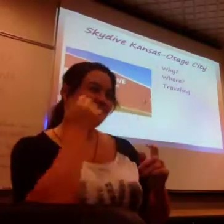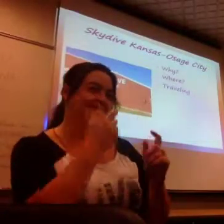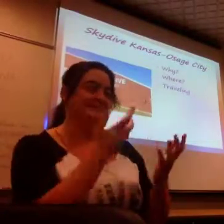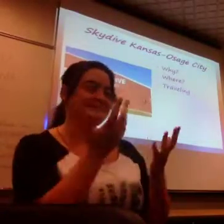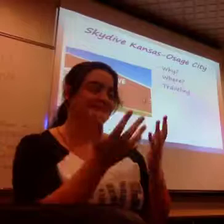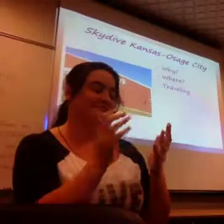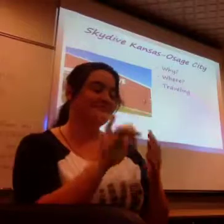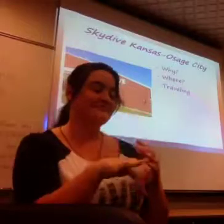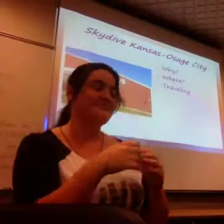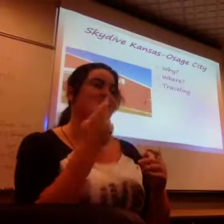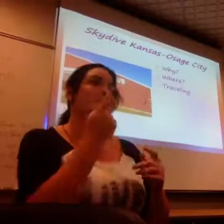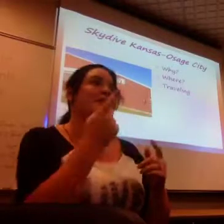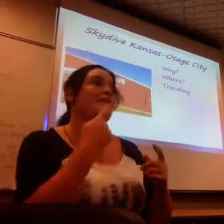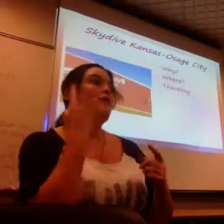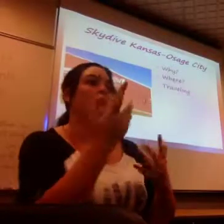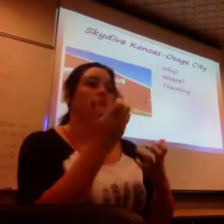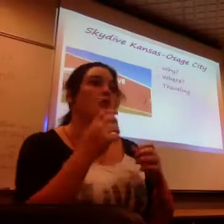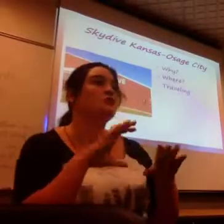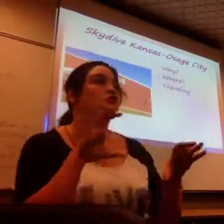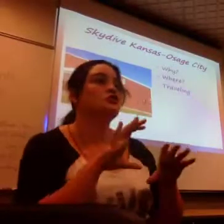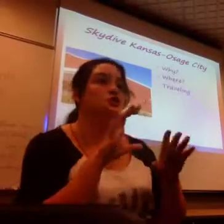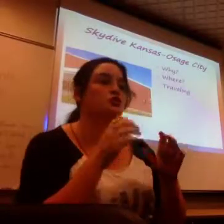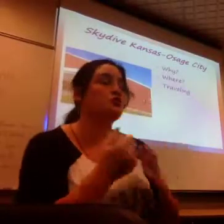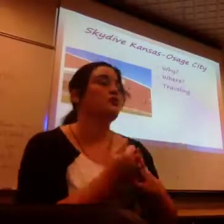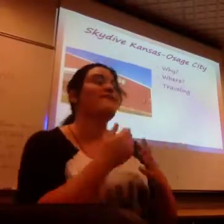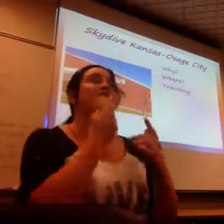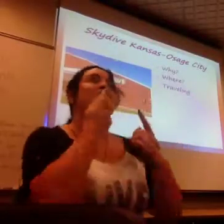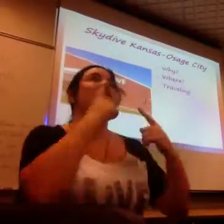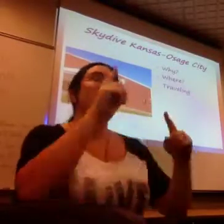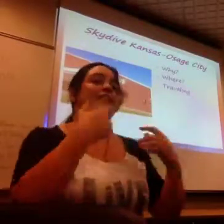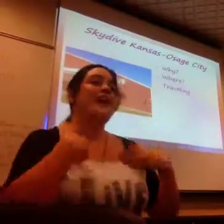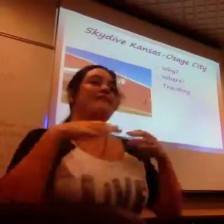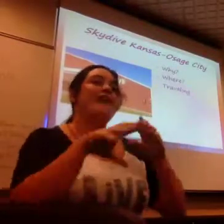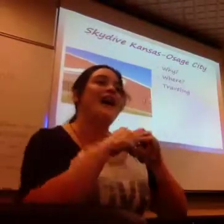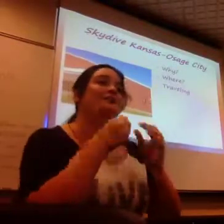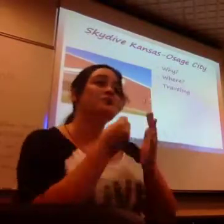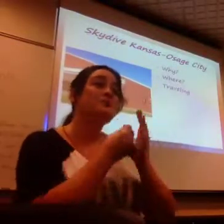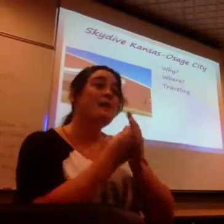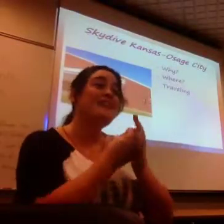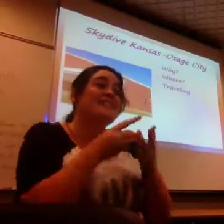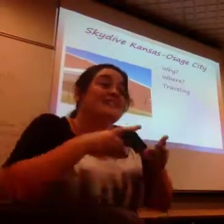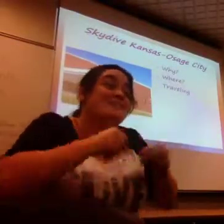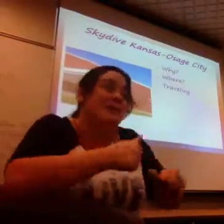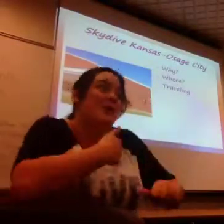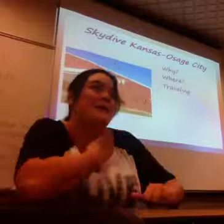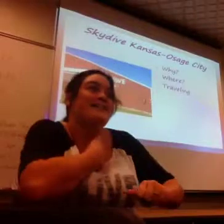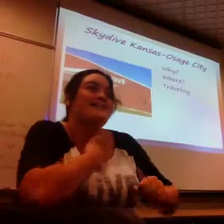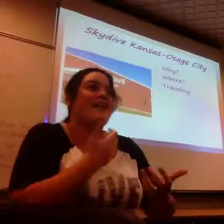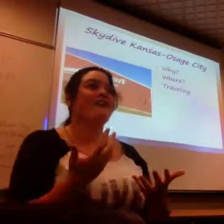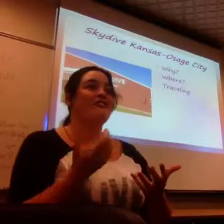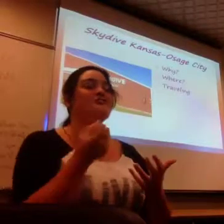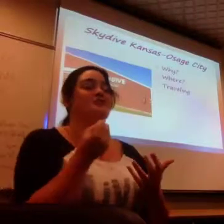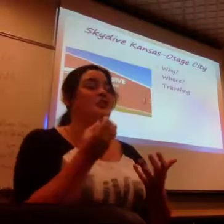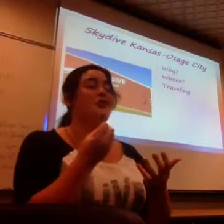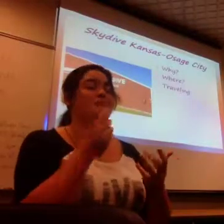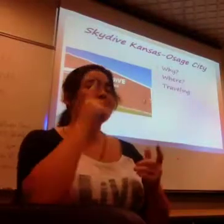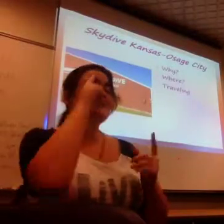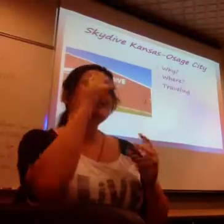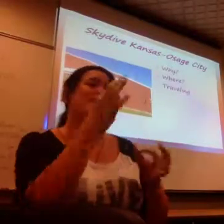And finally, I had extra money to use to spend on myself, so yeah, I decided to go skydiving.